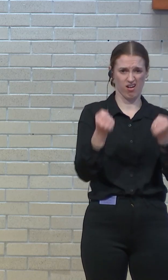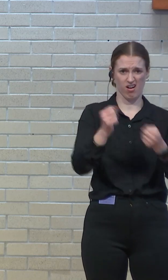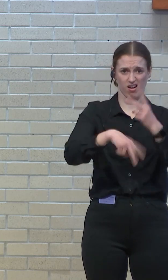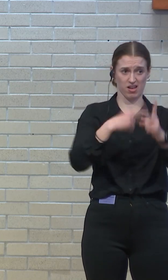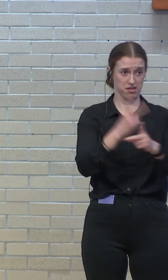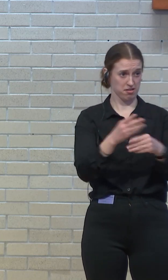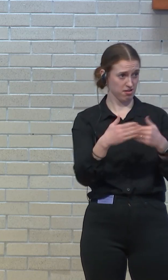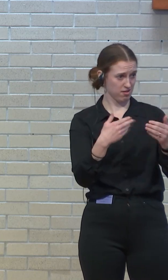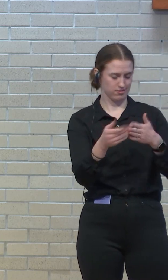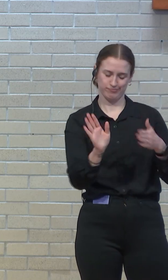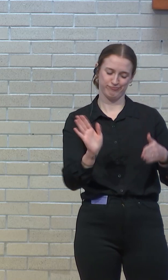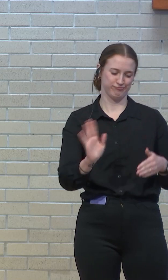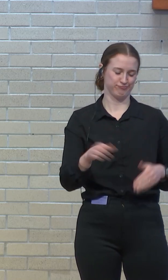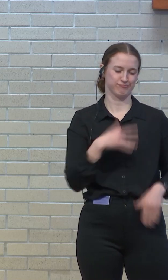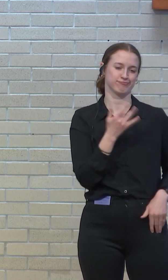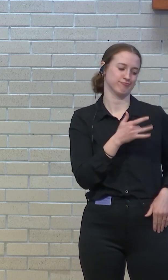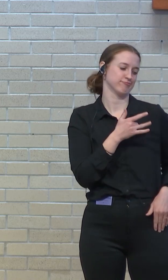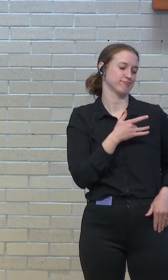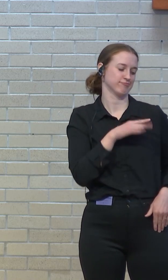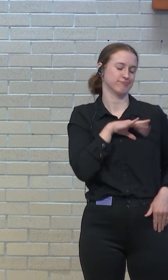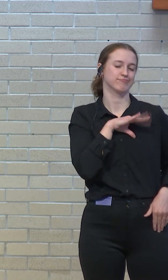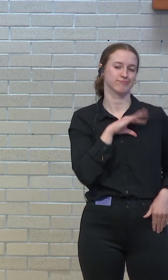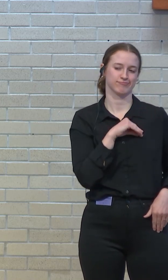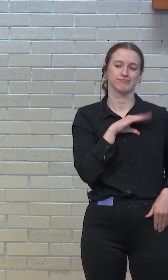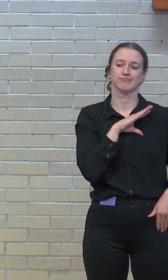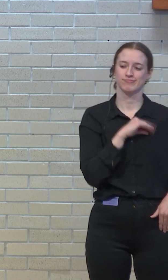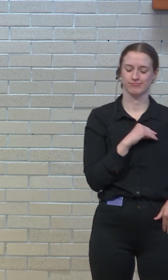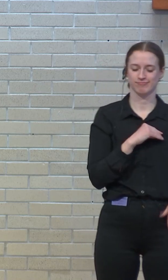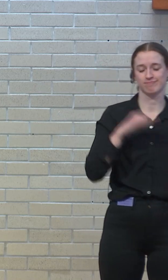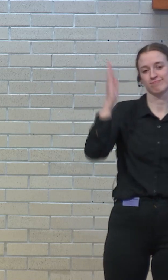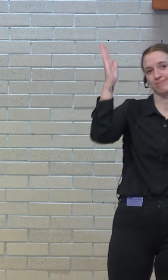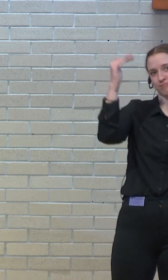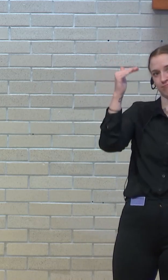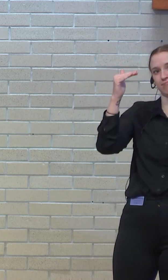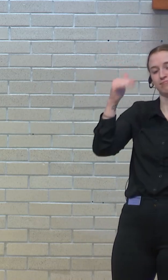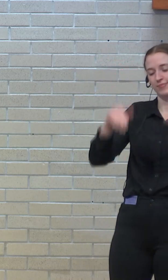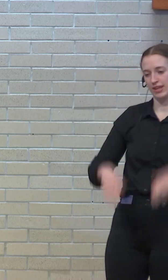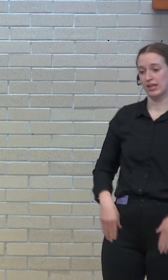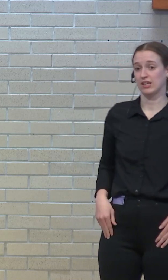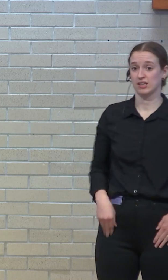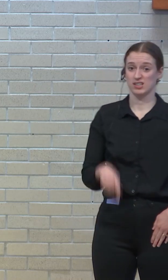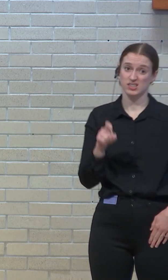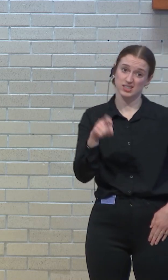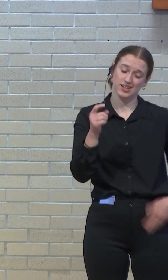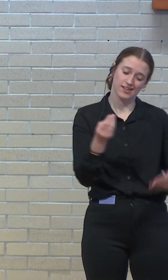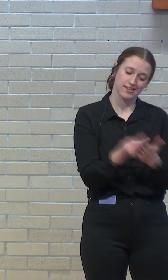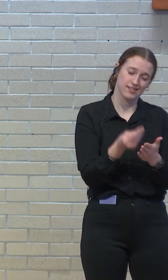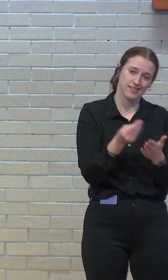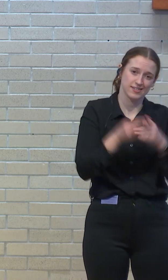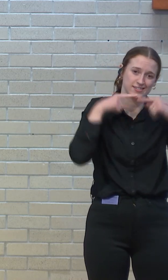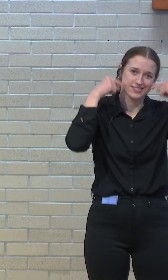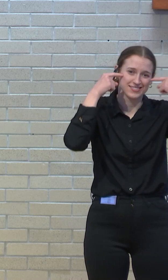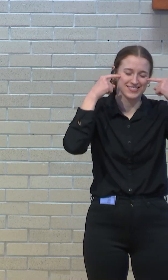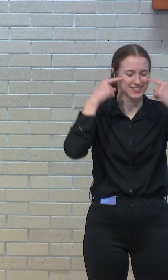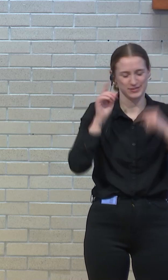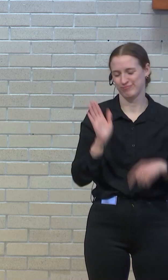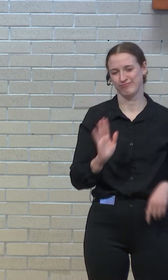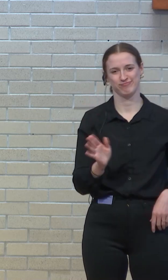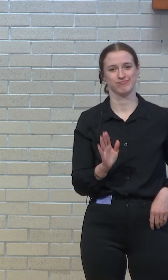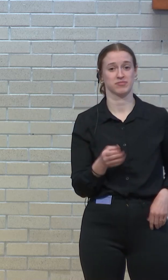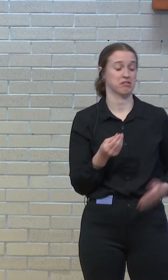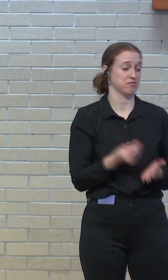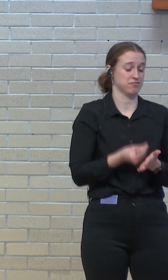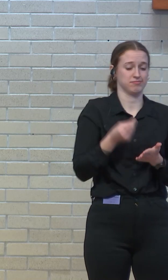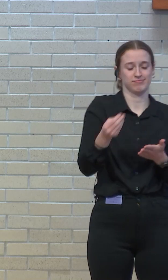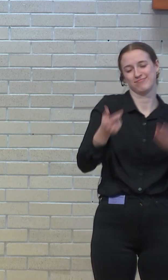car. It's about the size of the faith in your heart. There's hope. It doesn't cause a thing to smile. You don't have